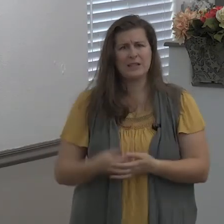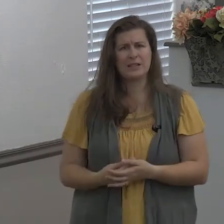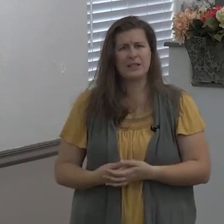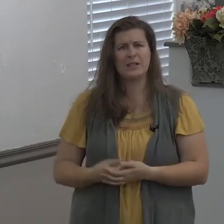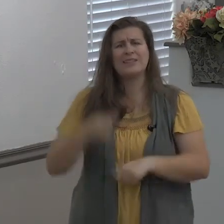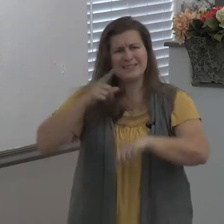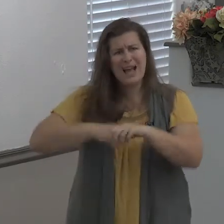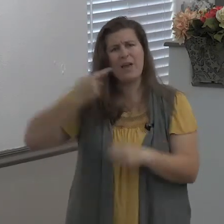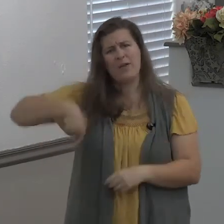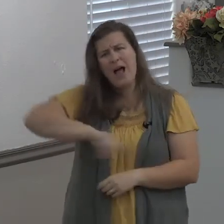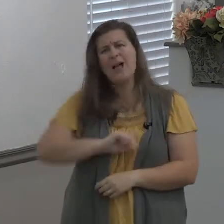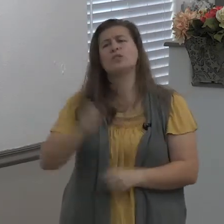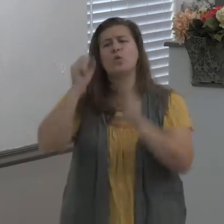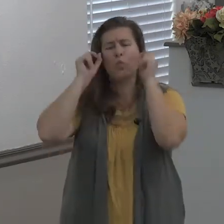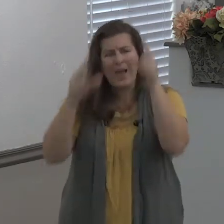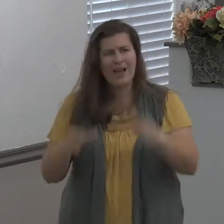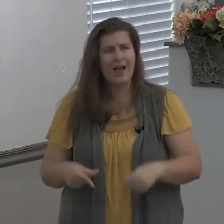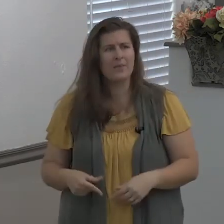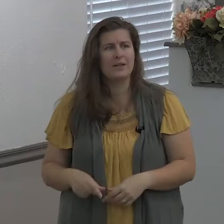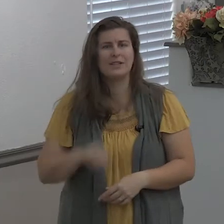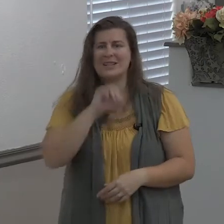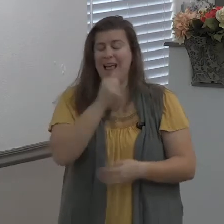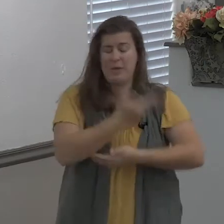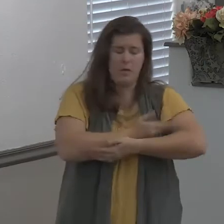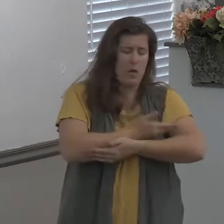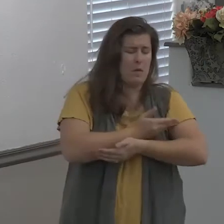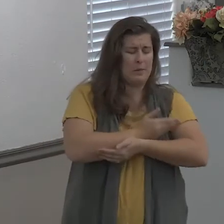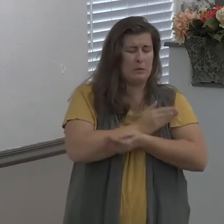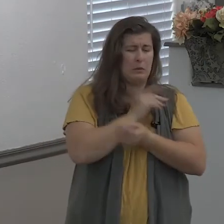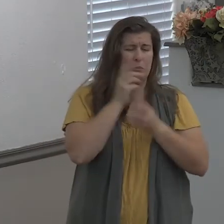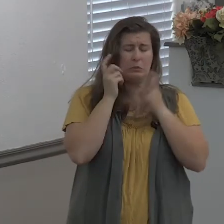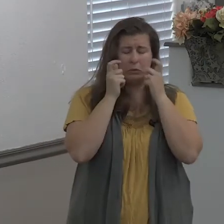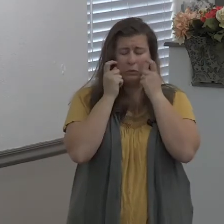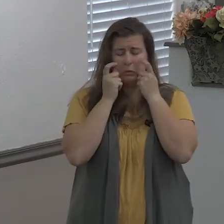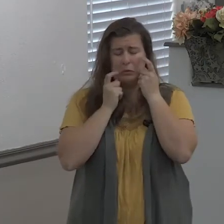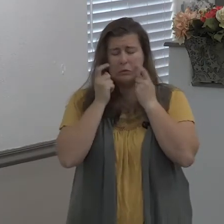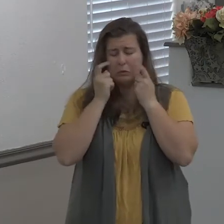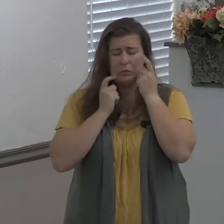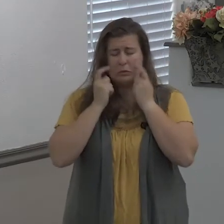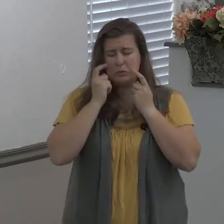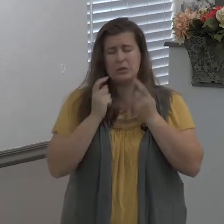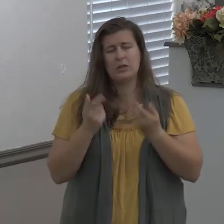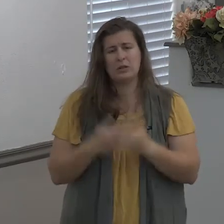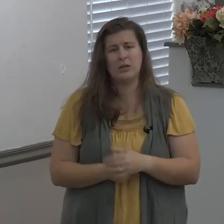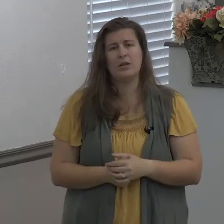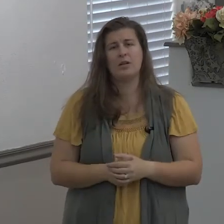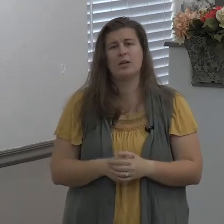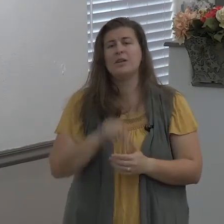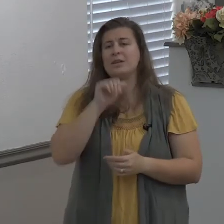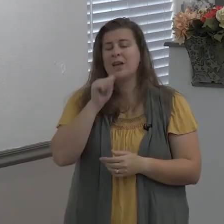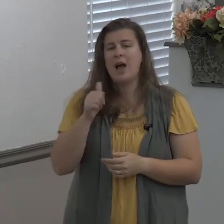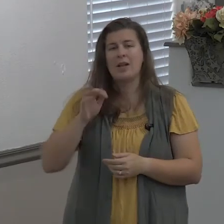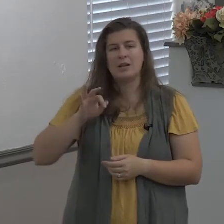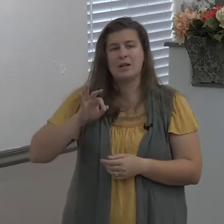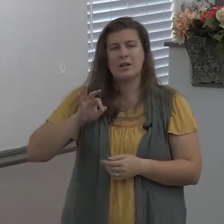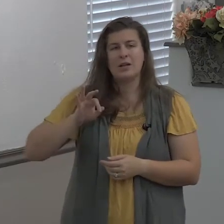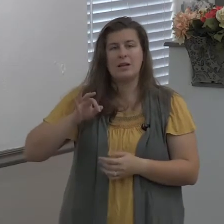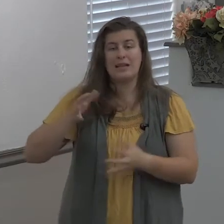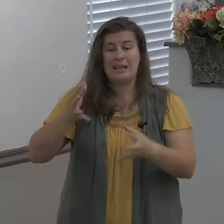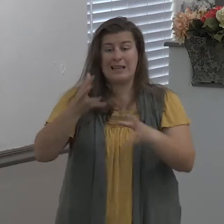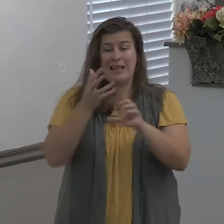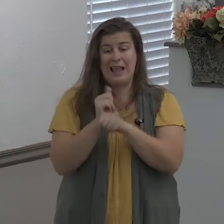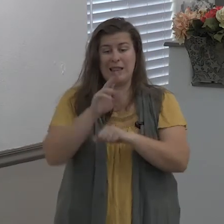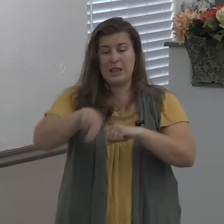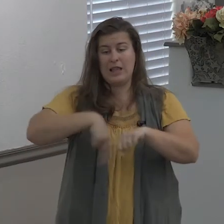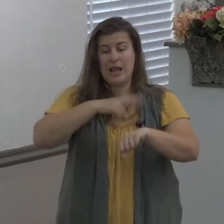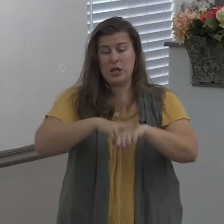and battle and having done all to stand. It's time we wake up and we stop being baby little Christians.